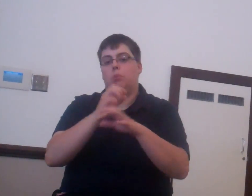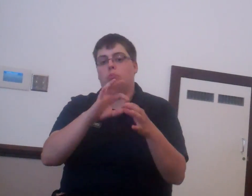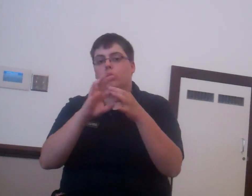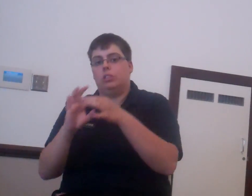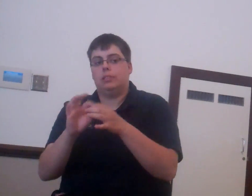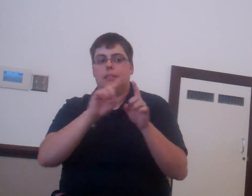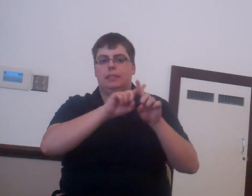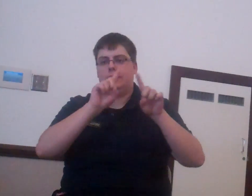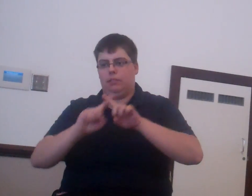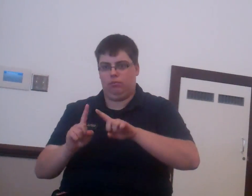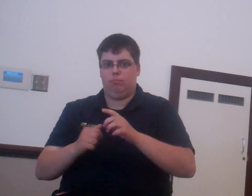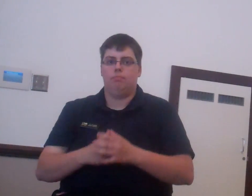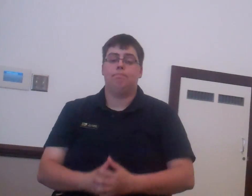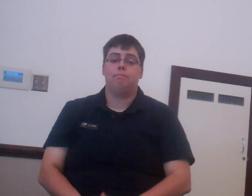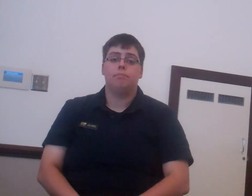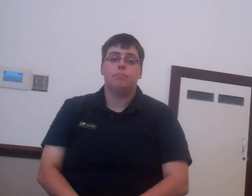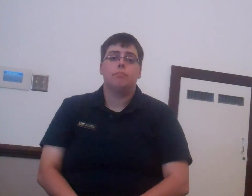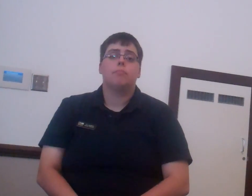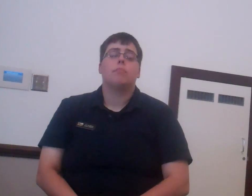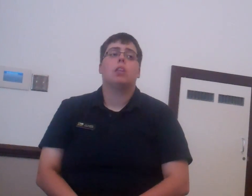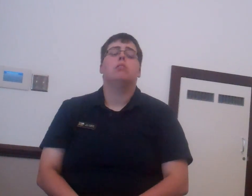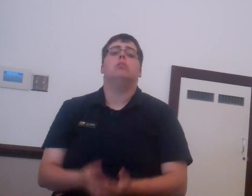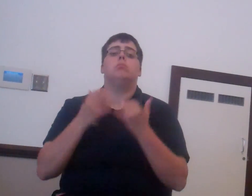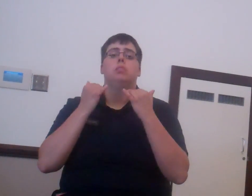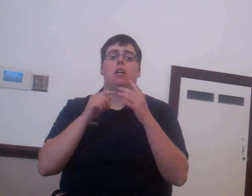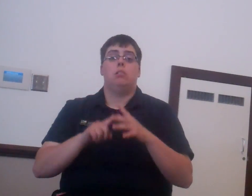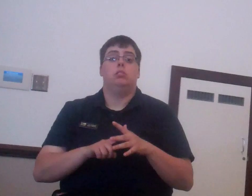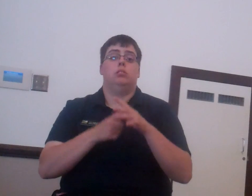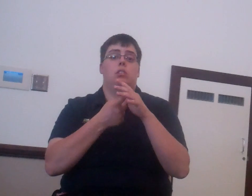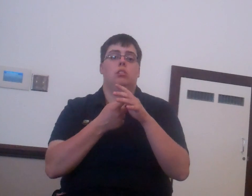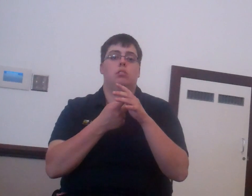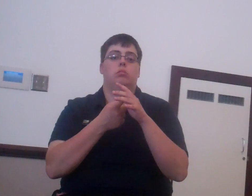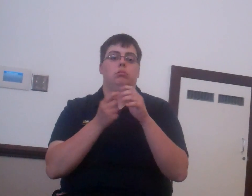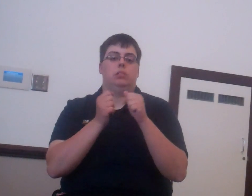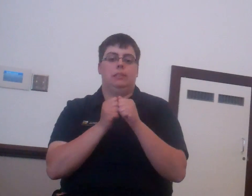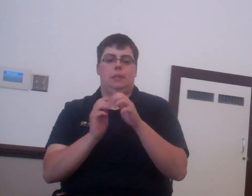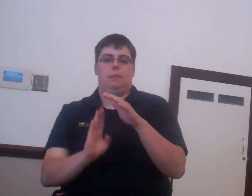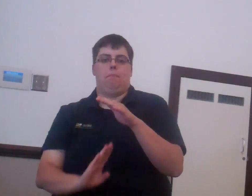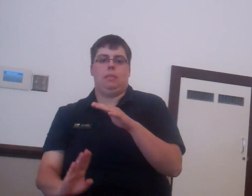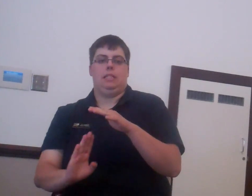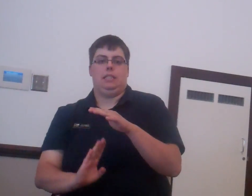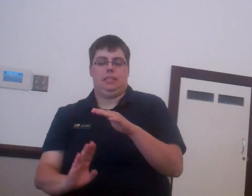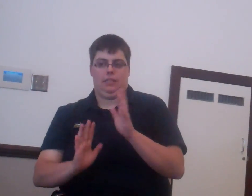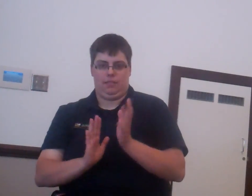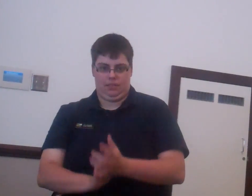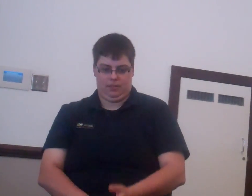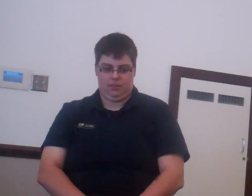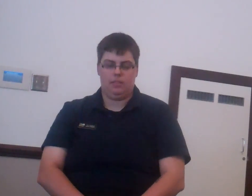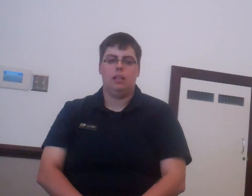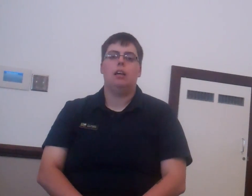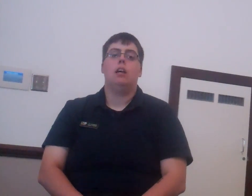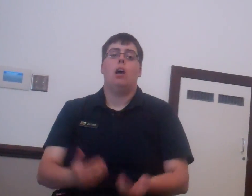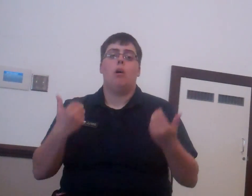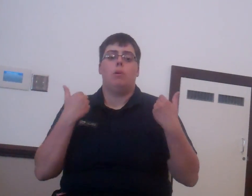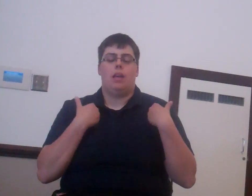differently. So just kind of start with the basics. There are a couple of things that